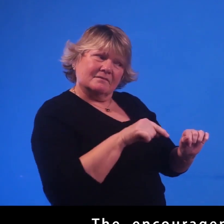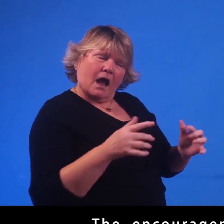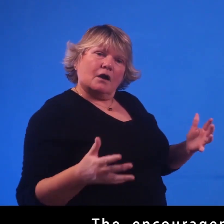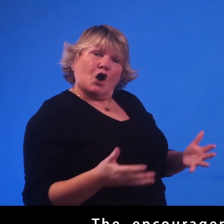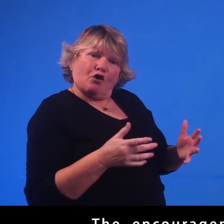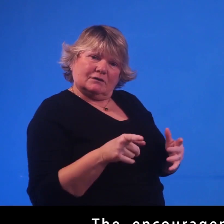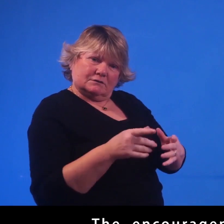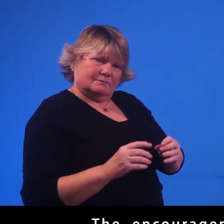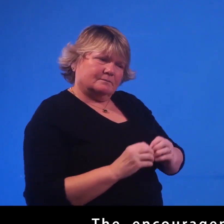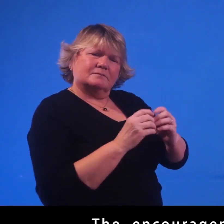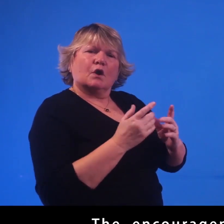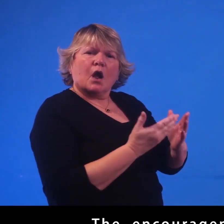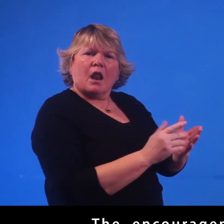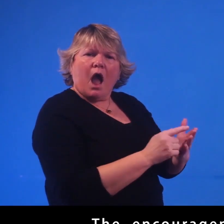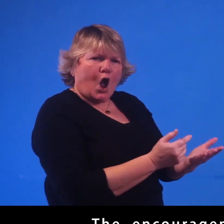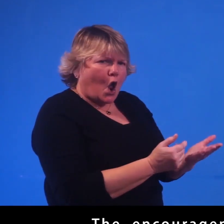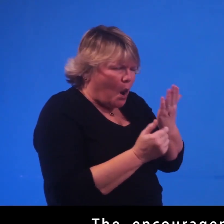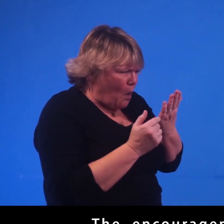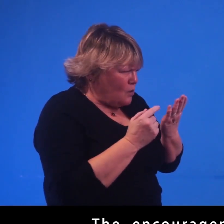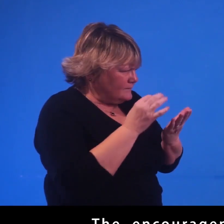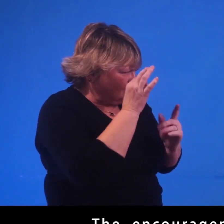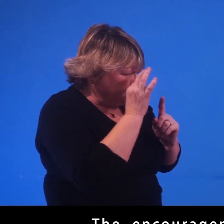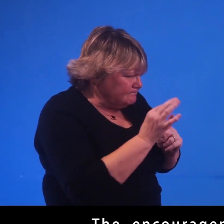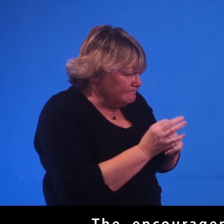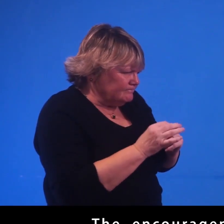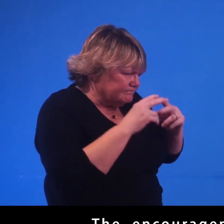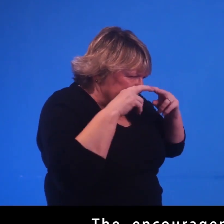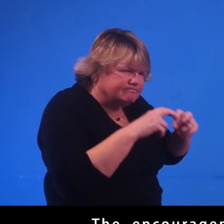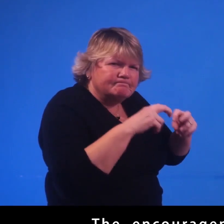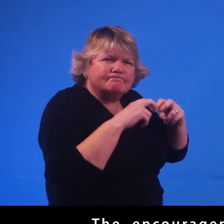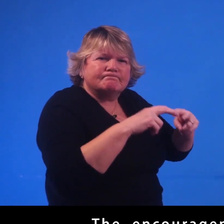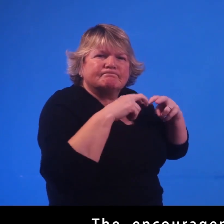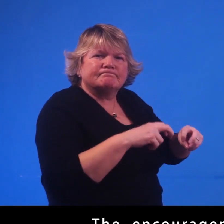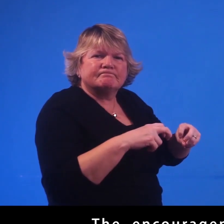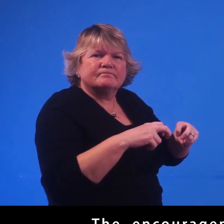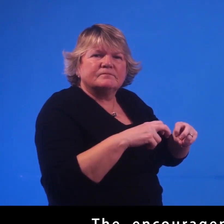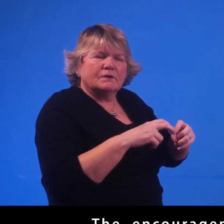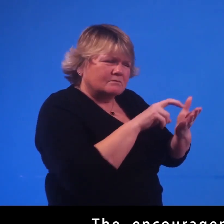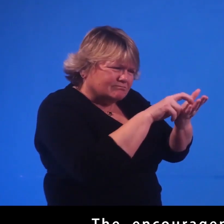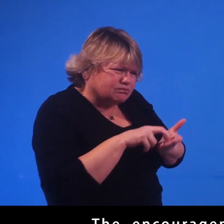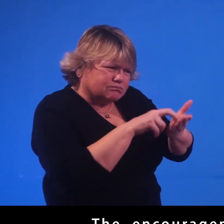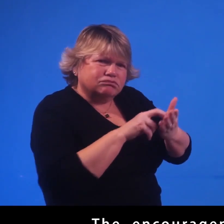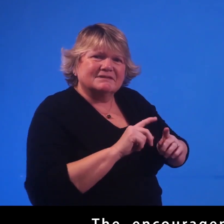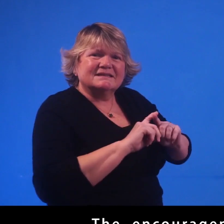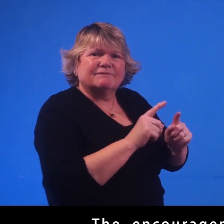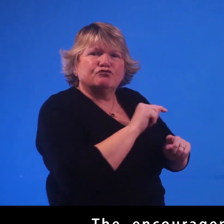The encouragement to make up-close, detailed observations and noting